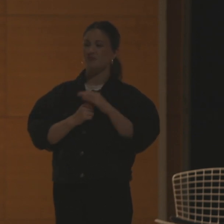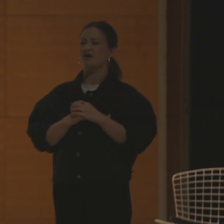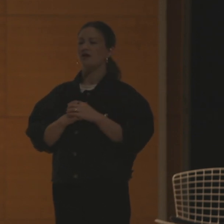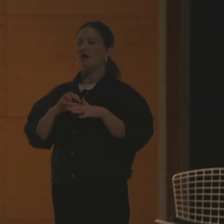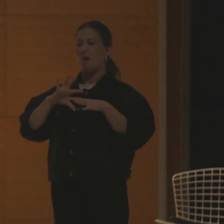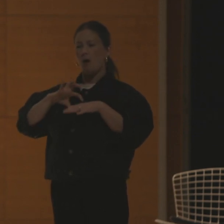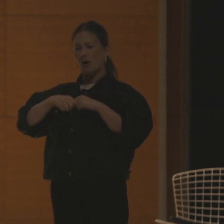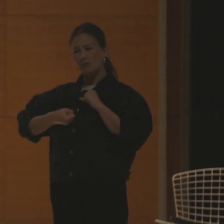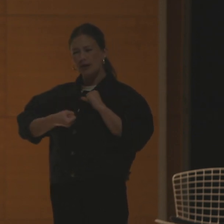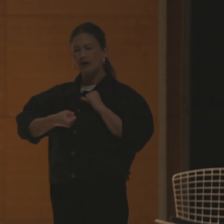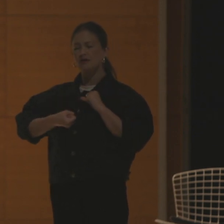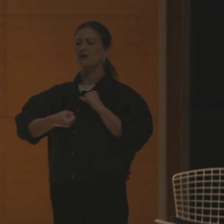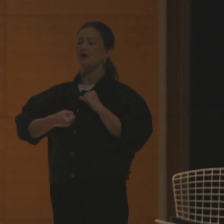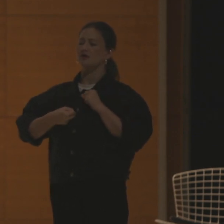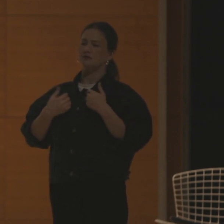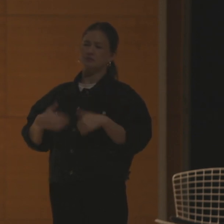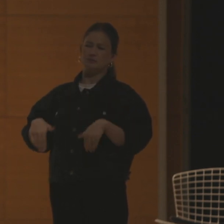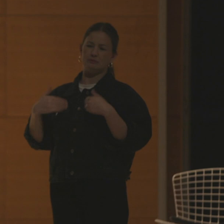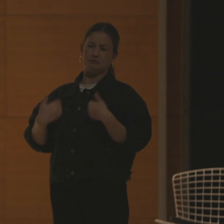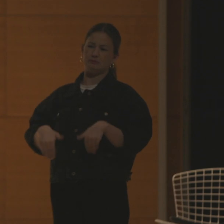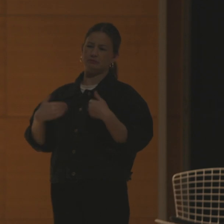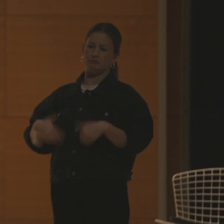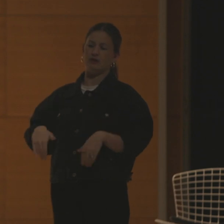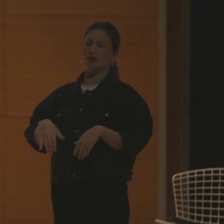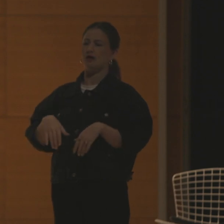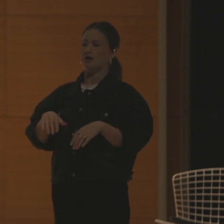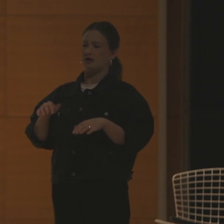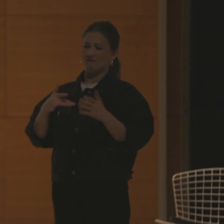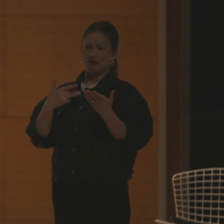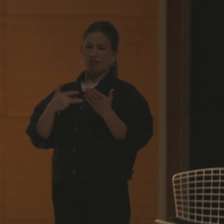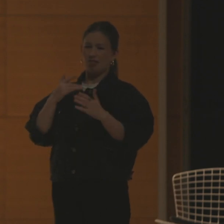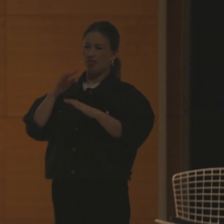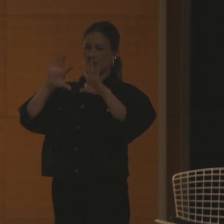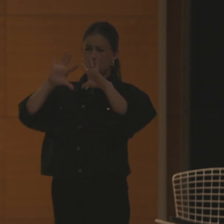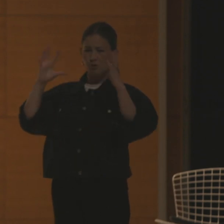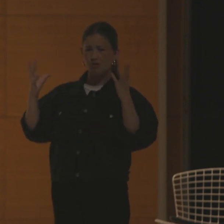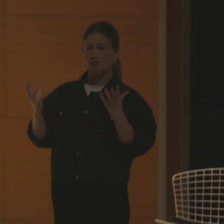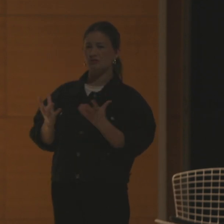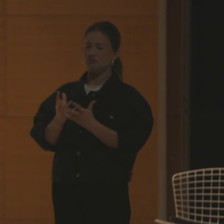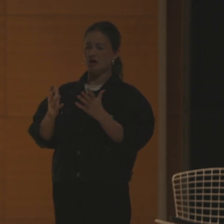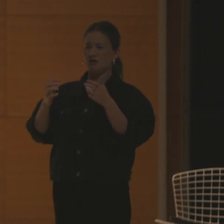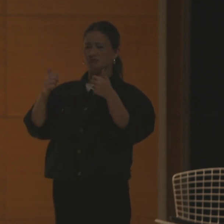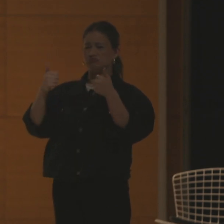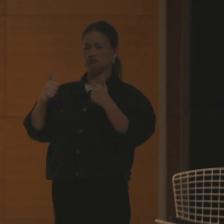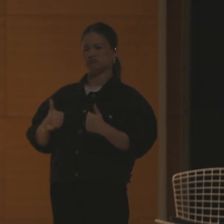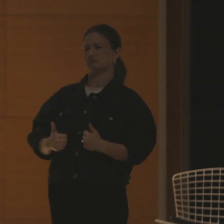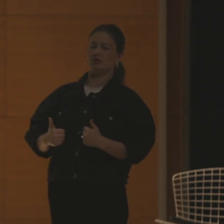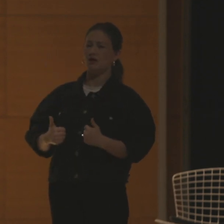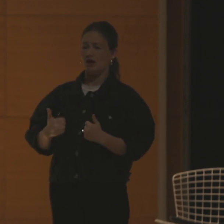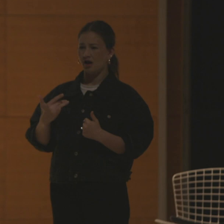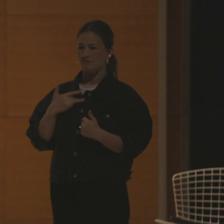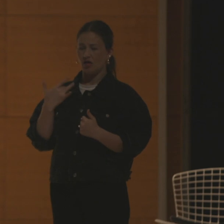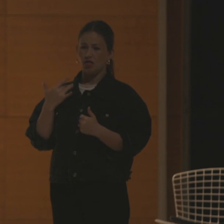Heartbreak was its own kind of incandescence that morning, scrubbing the world raw with its floodlight. It felt acutely out of place